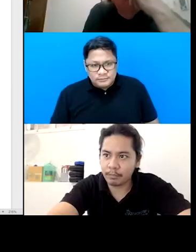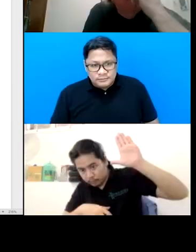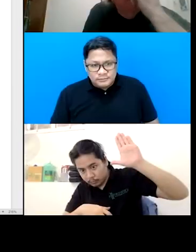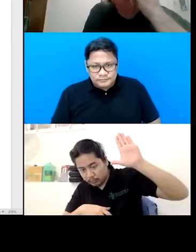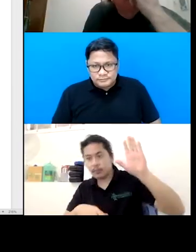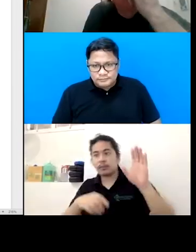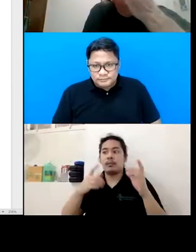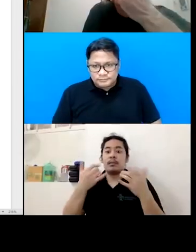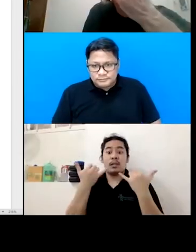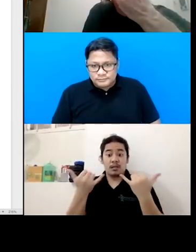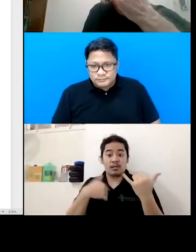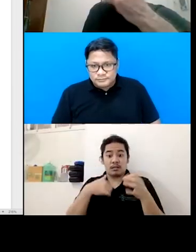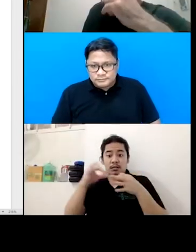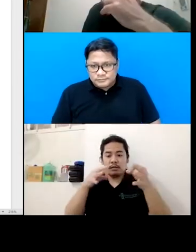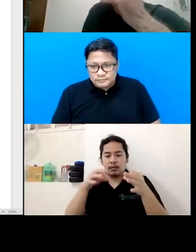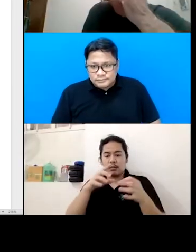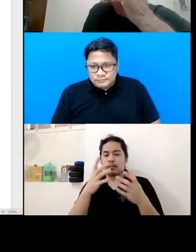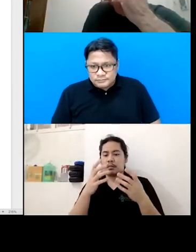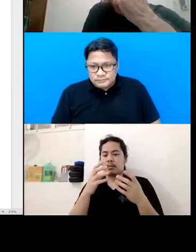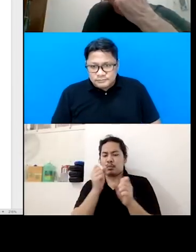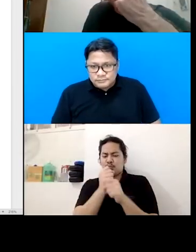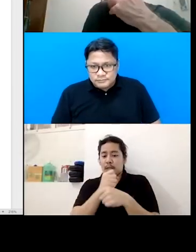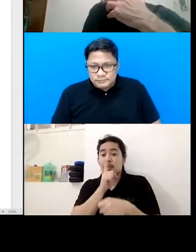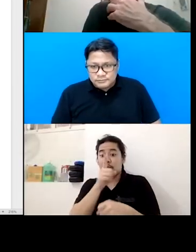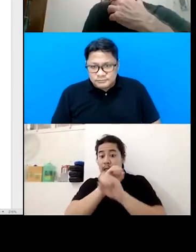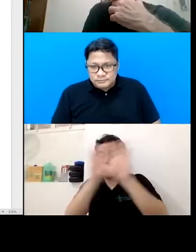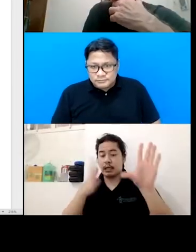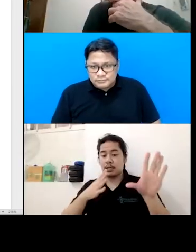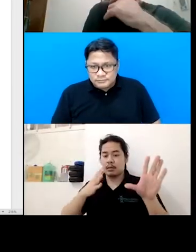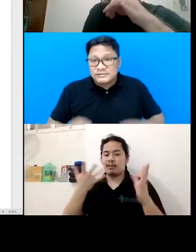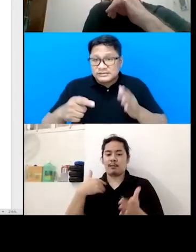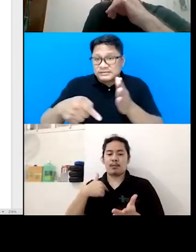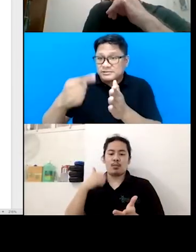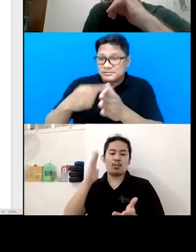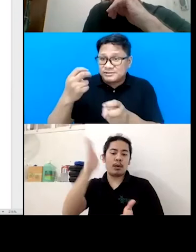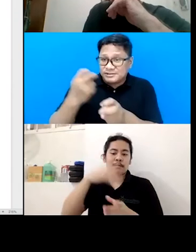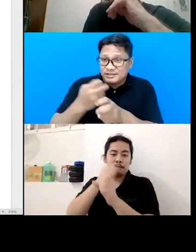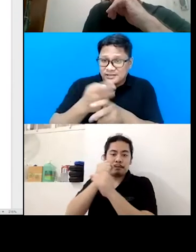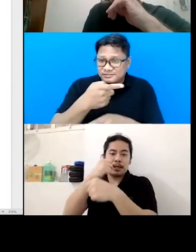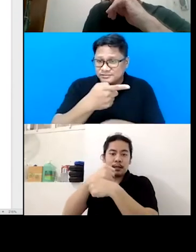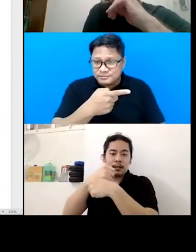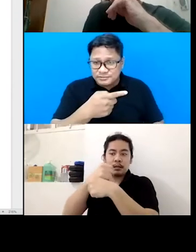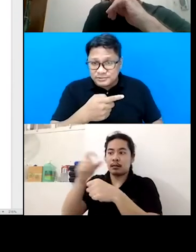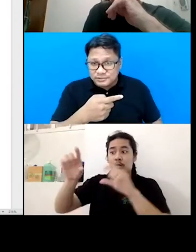Sorry, I'll just. This is Shaq. Uh, Sometimes it's hard to put in.